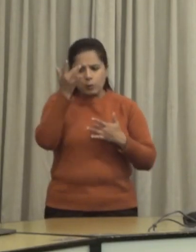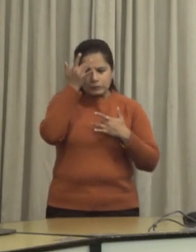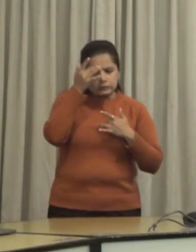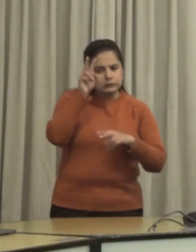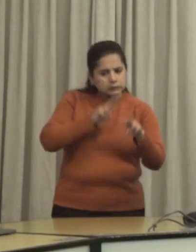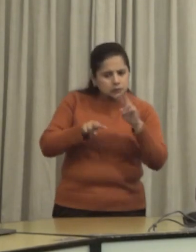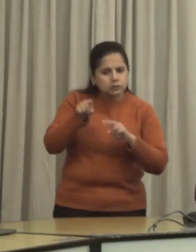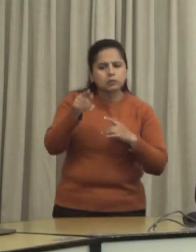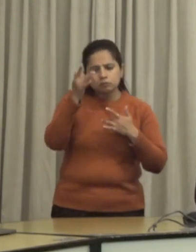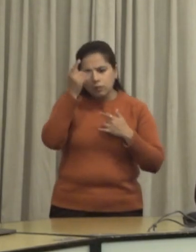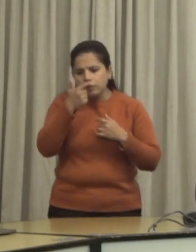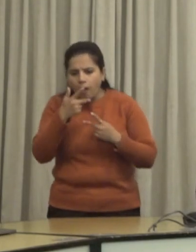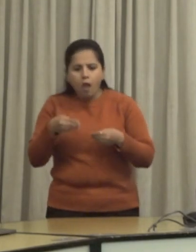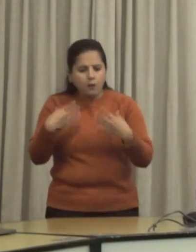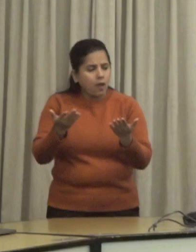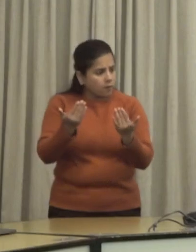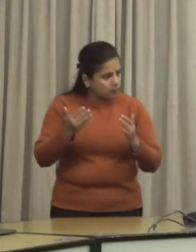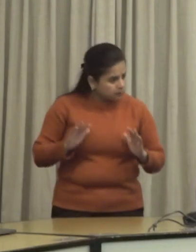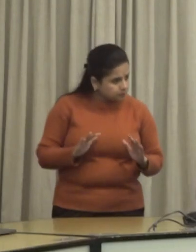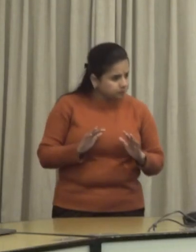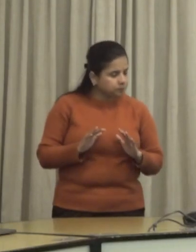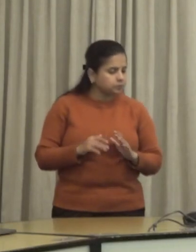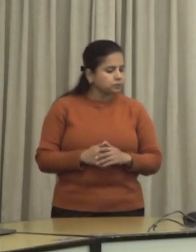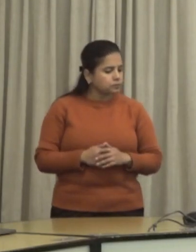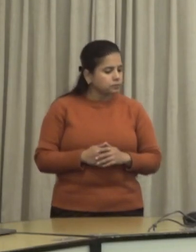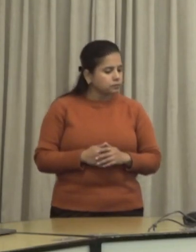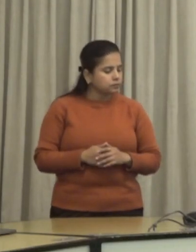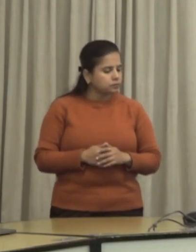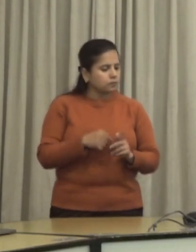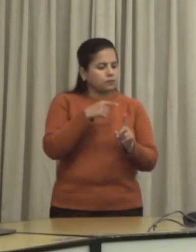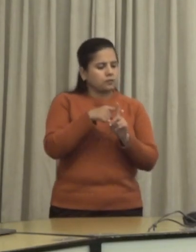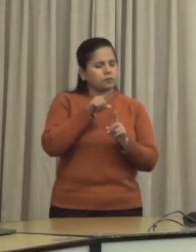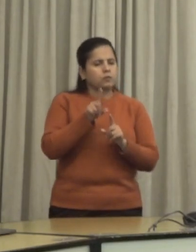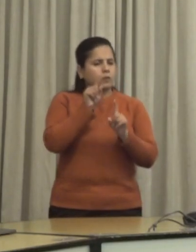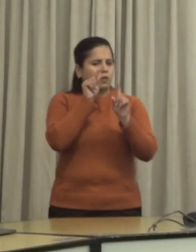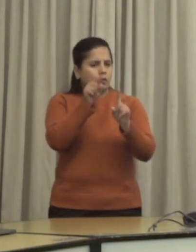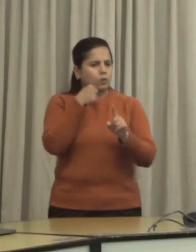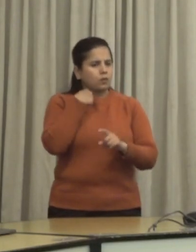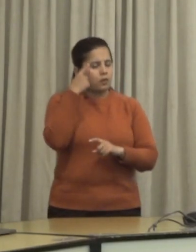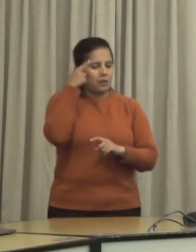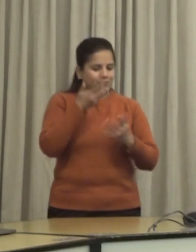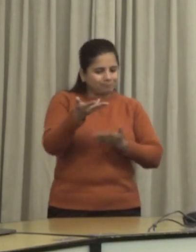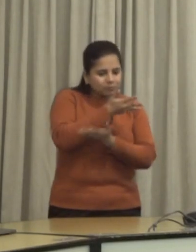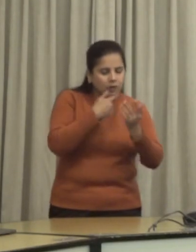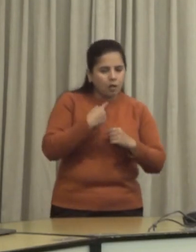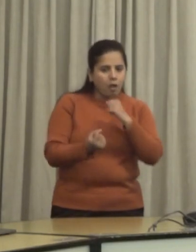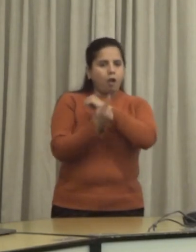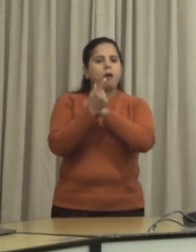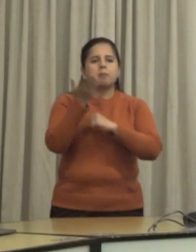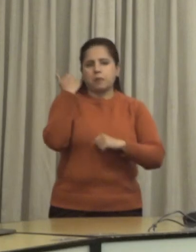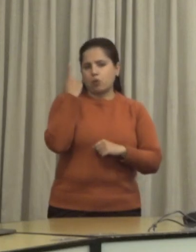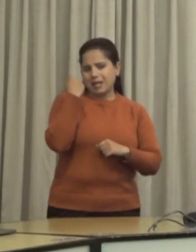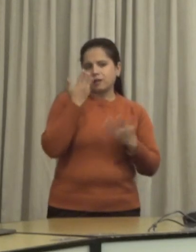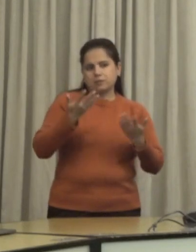and the treatment options available to them? And just to, to bring up a point that came up during a discussion that we had